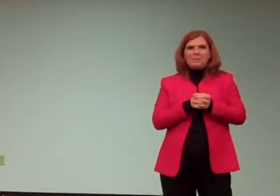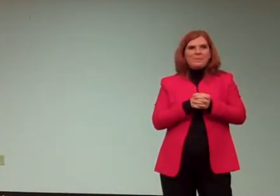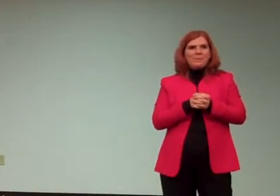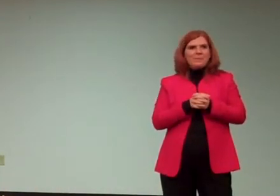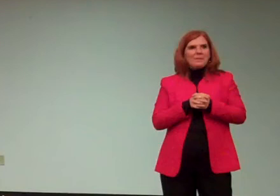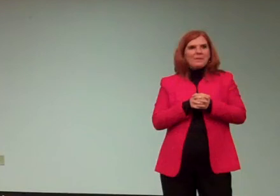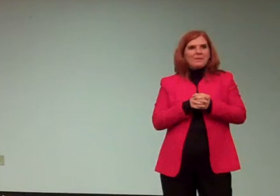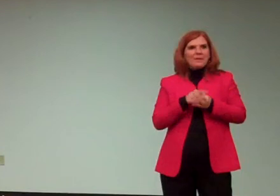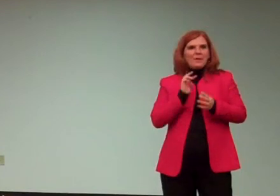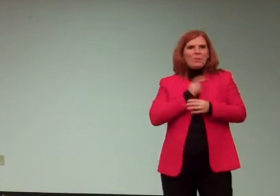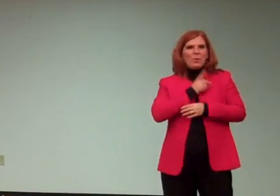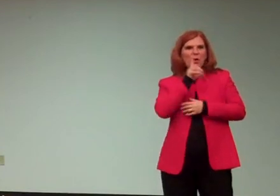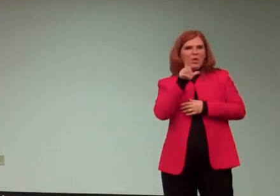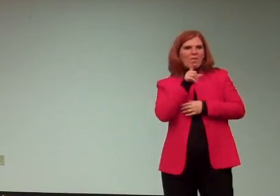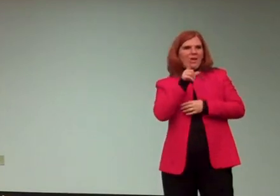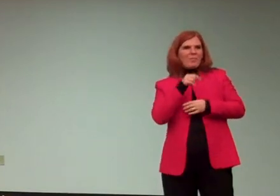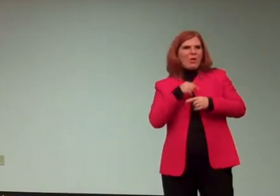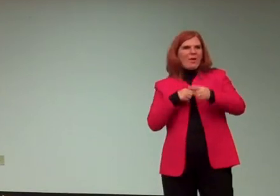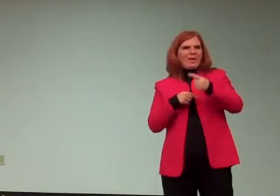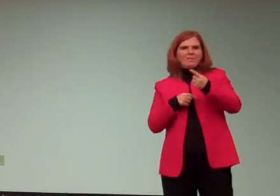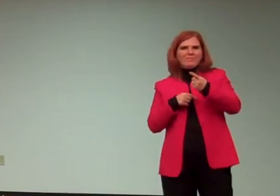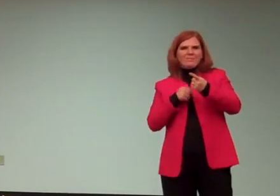We're a library.